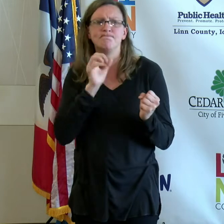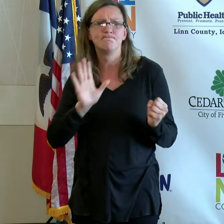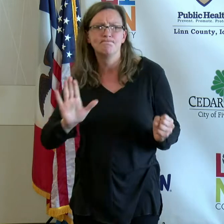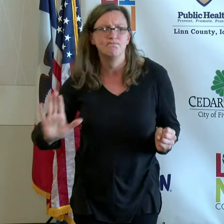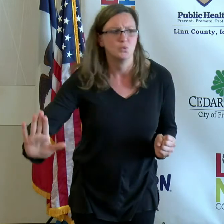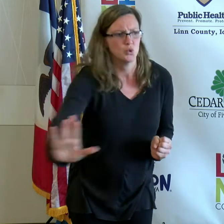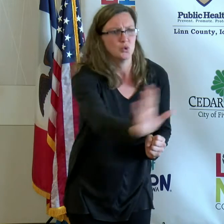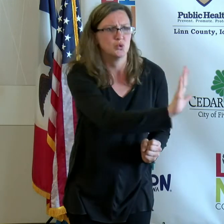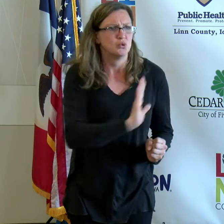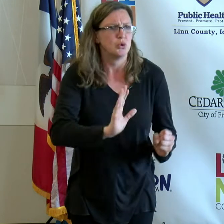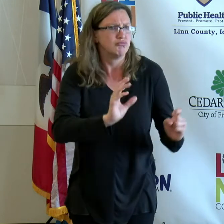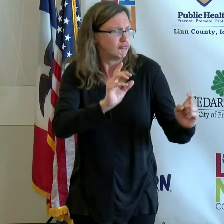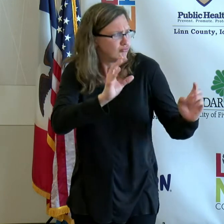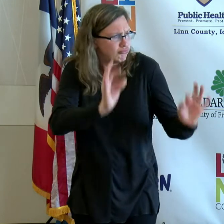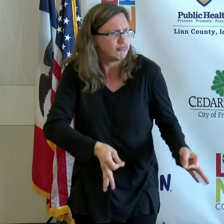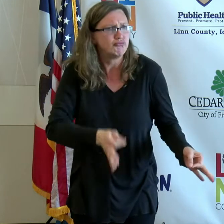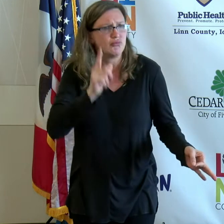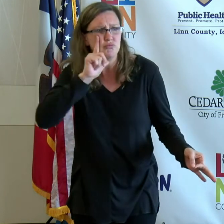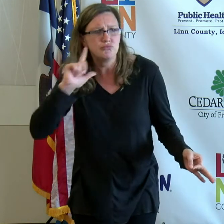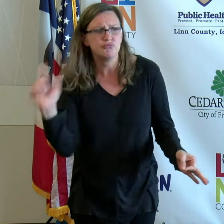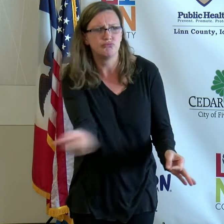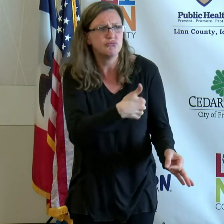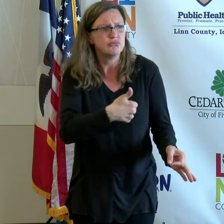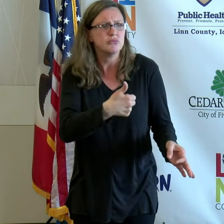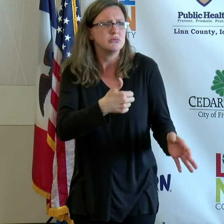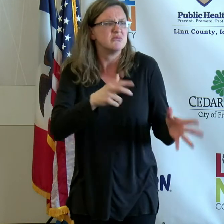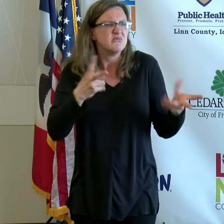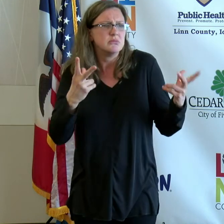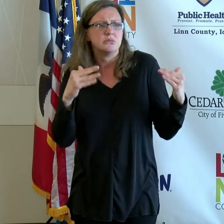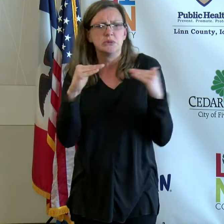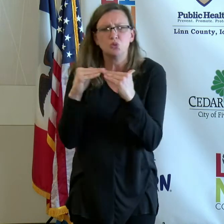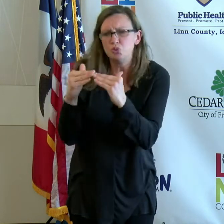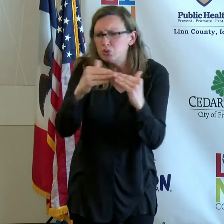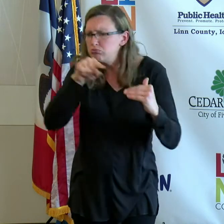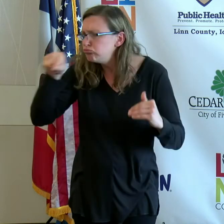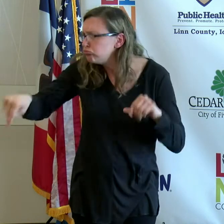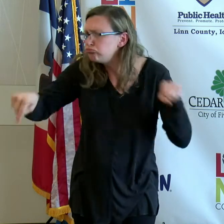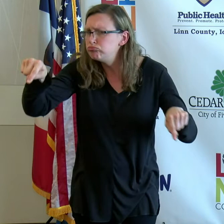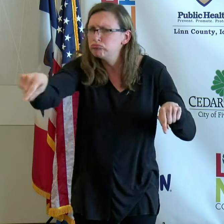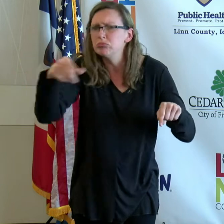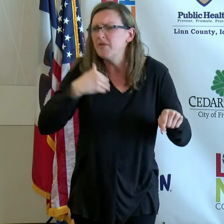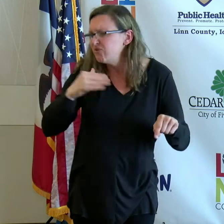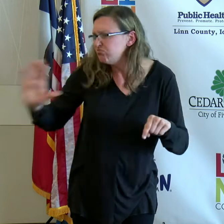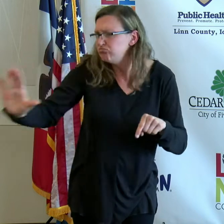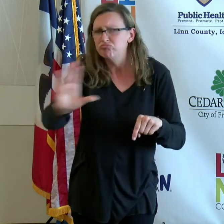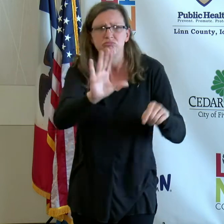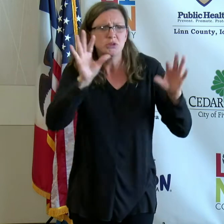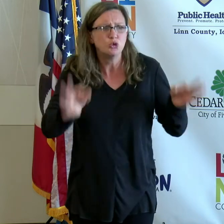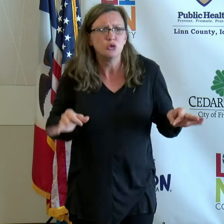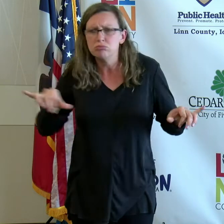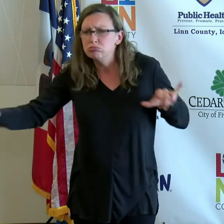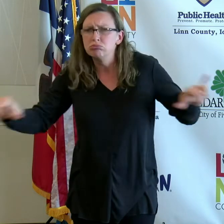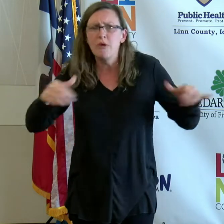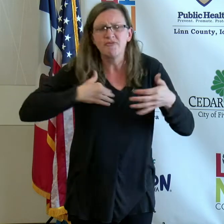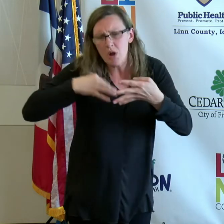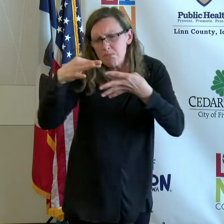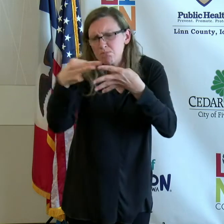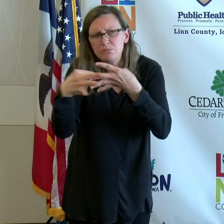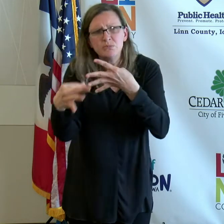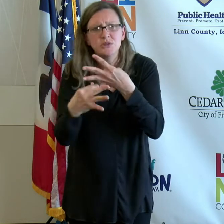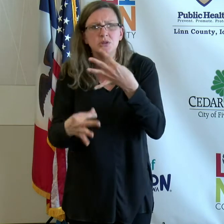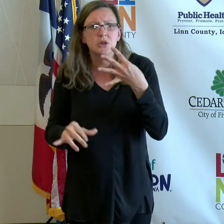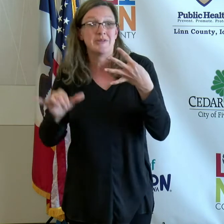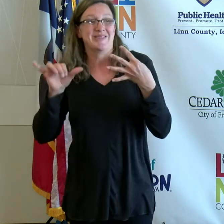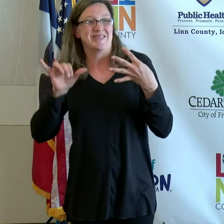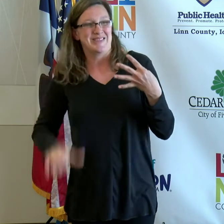shelter-in-place order. We will locally continue to look at all the options that we have to protect Cedar Rapids